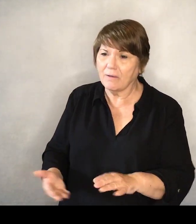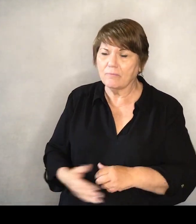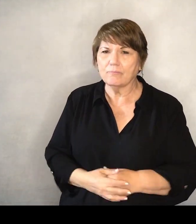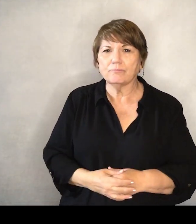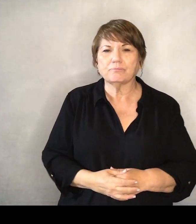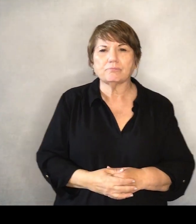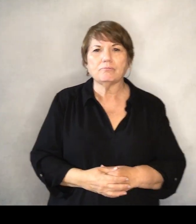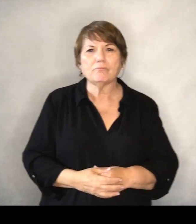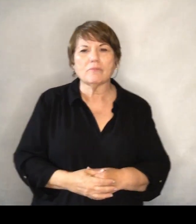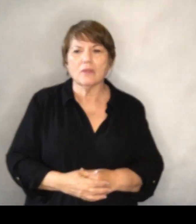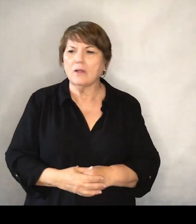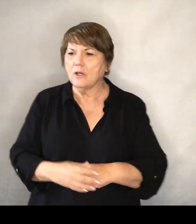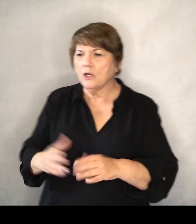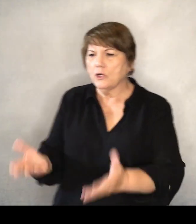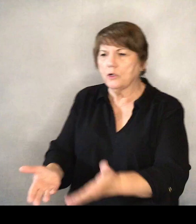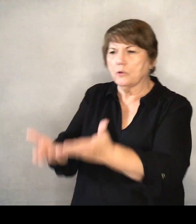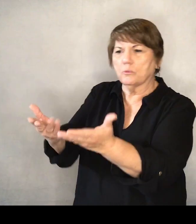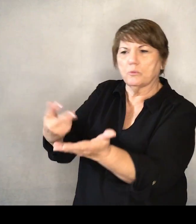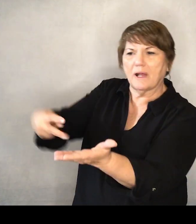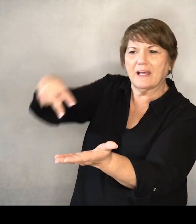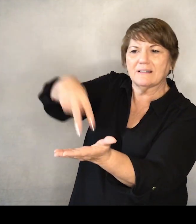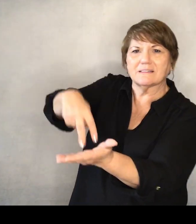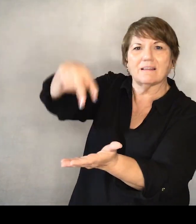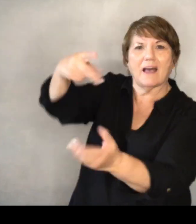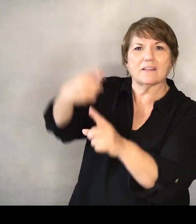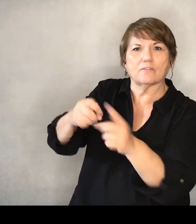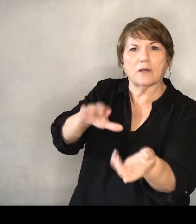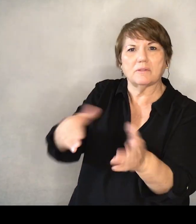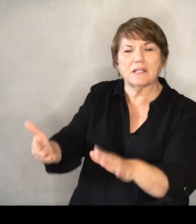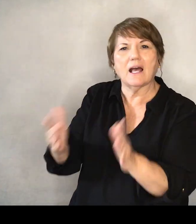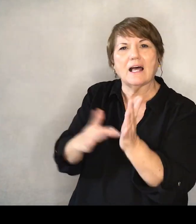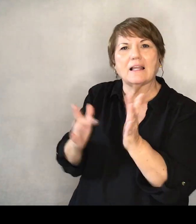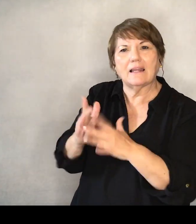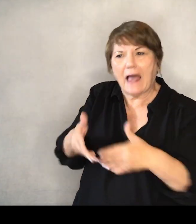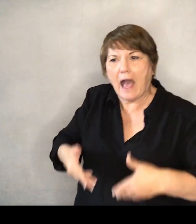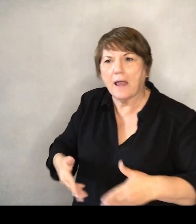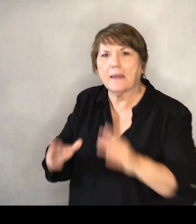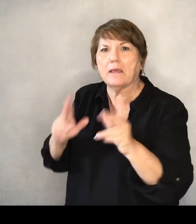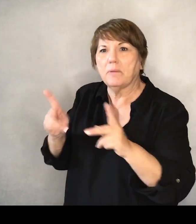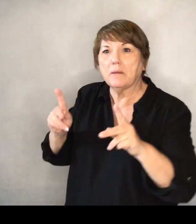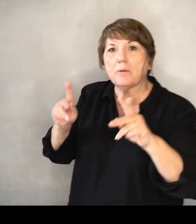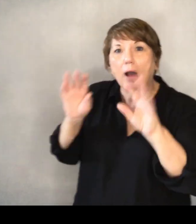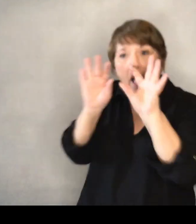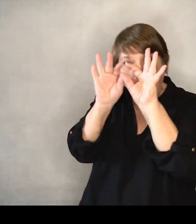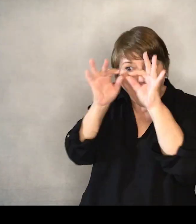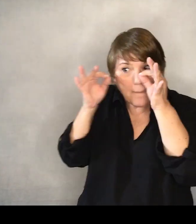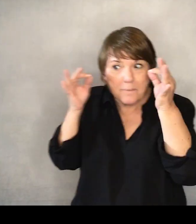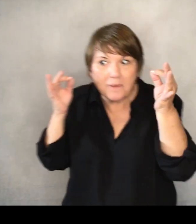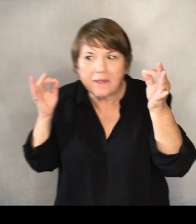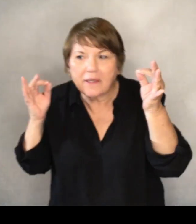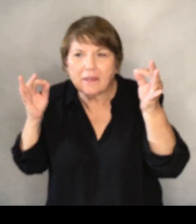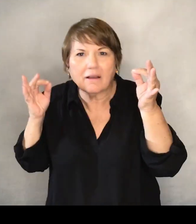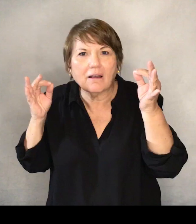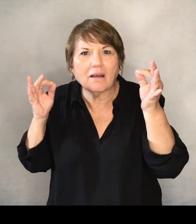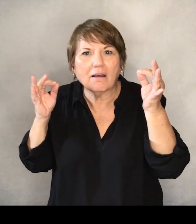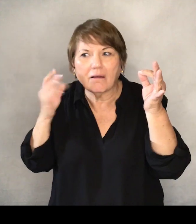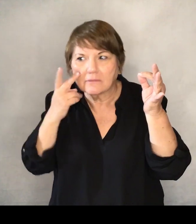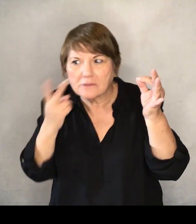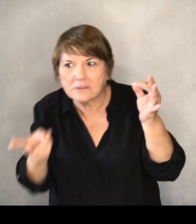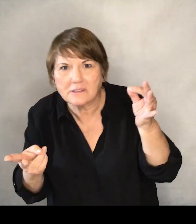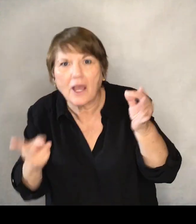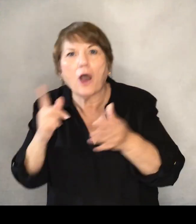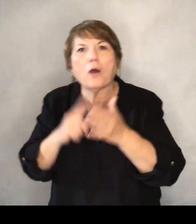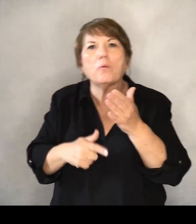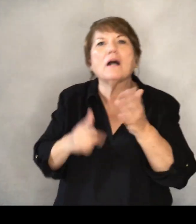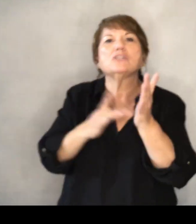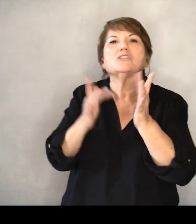In raising Lazarus from the dead, Jesus was allowing us a preview of what he can and will do